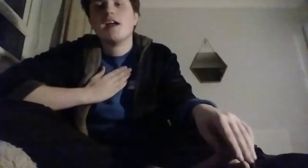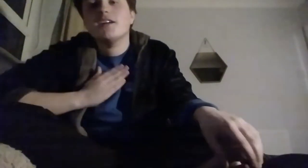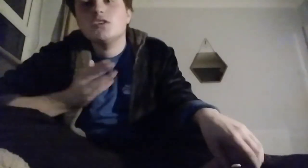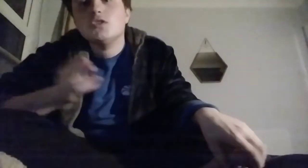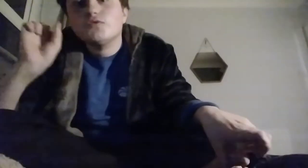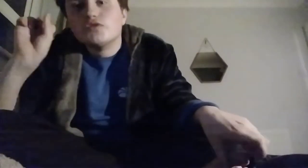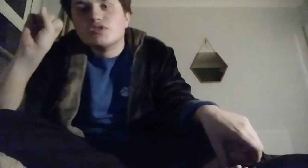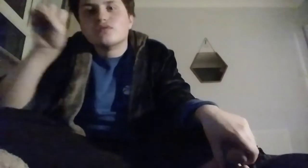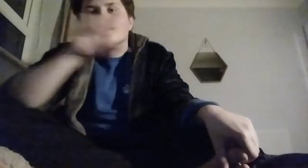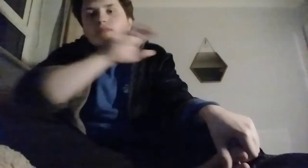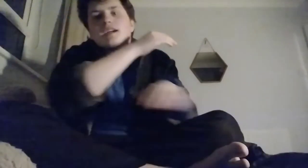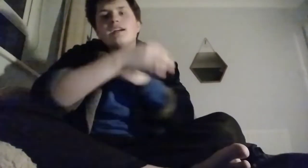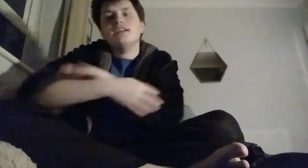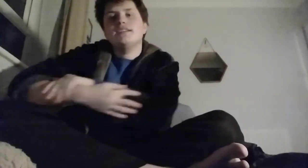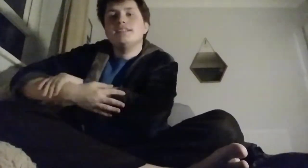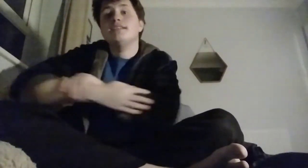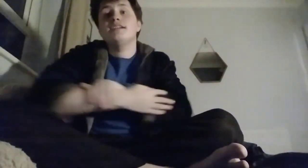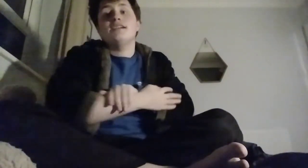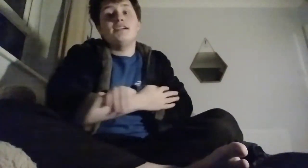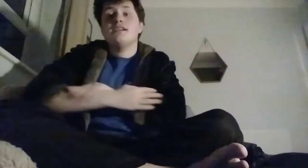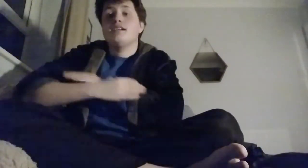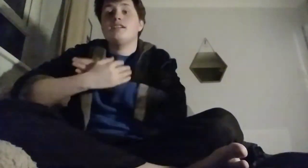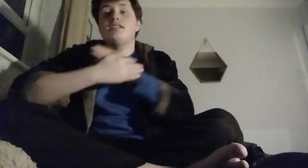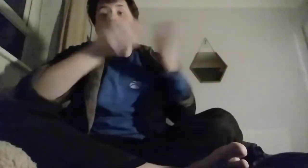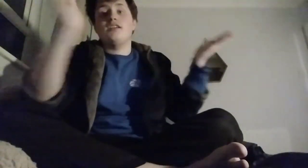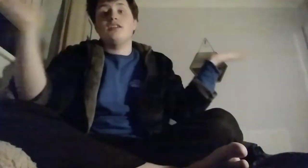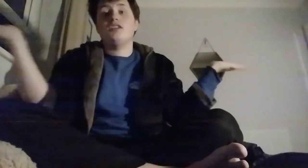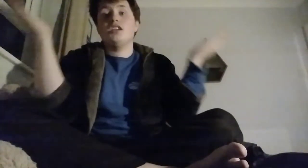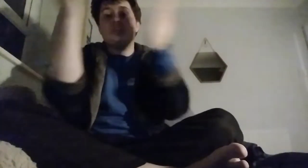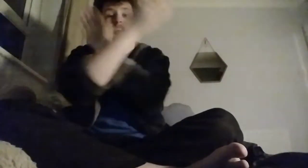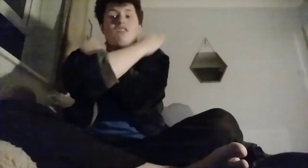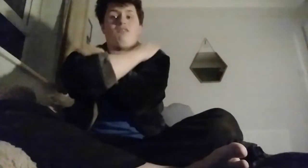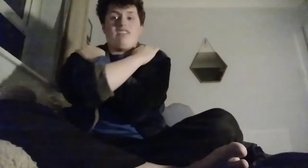hair. Hey there, you always have my